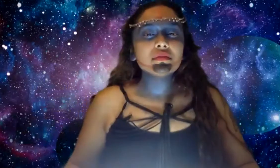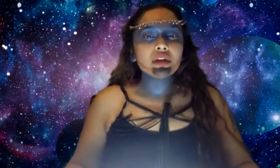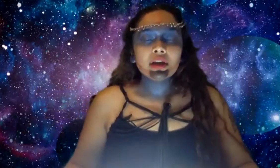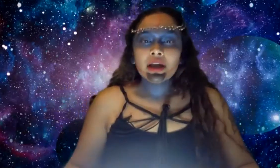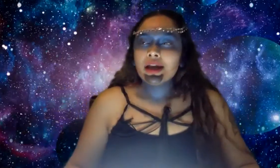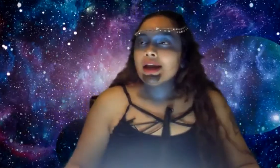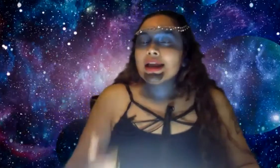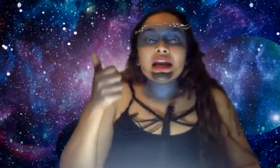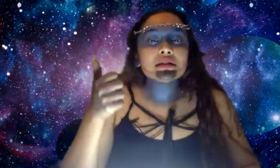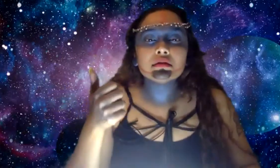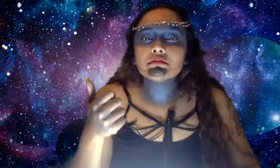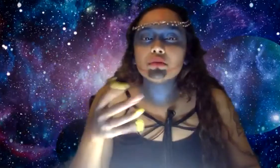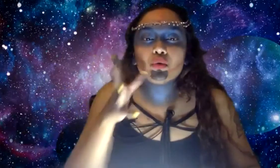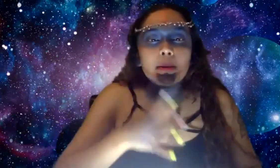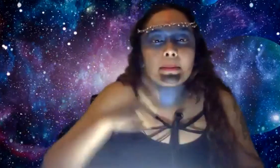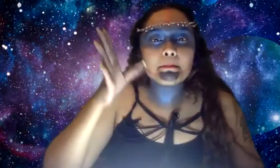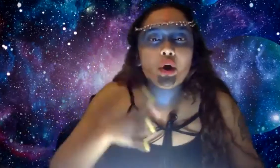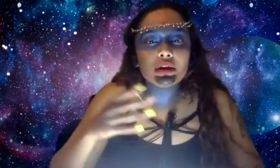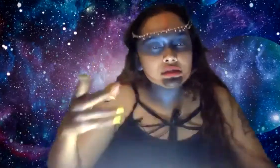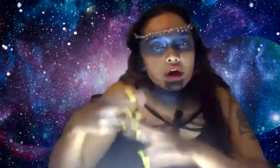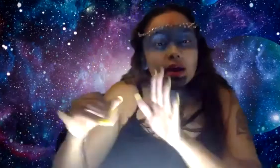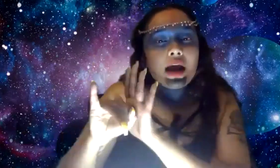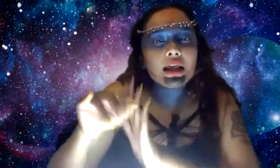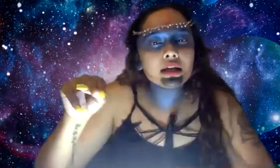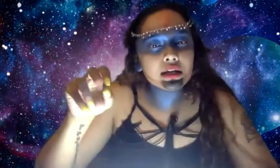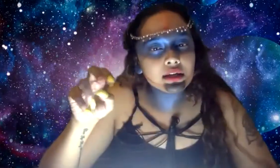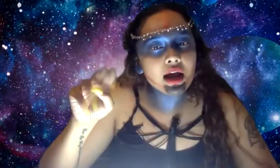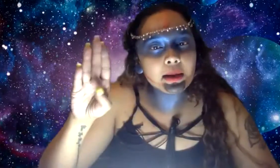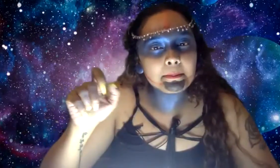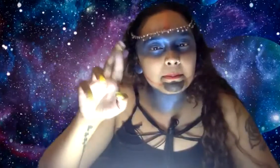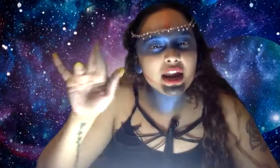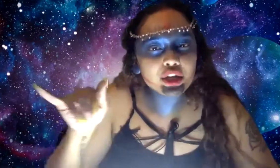This gleam, this shine that came off of this person.